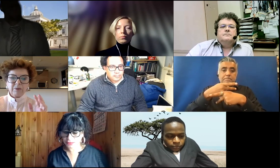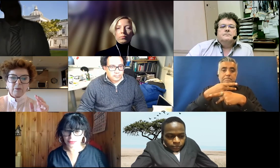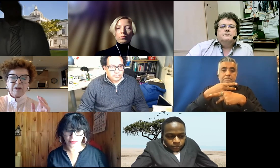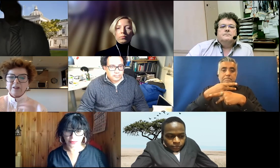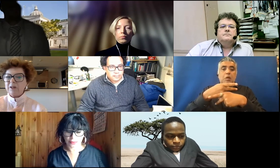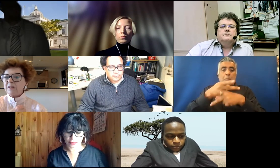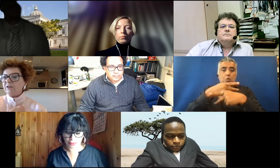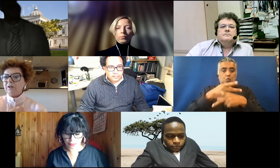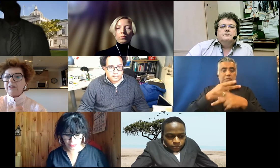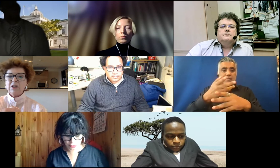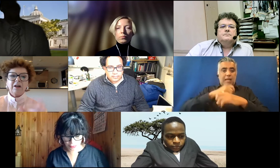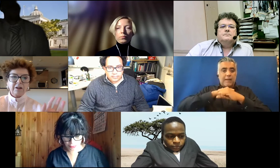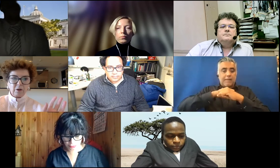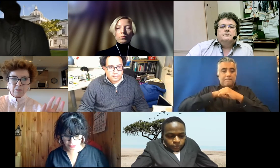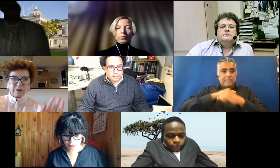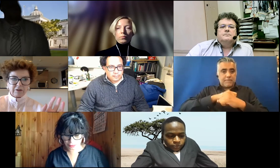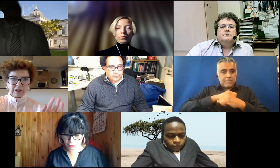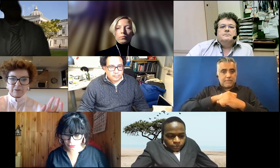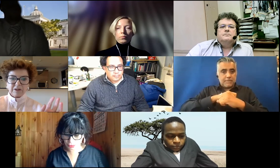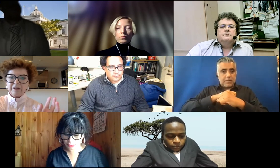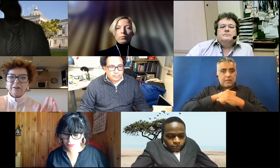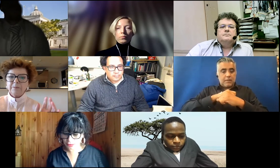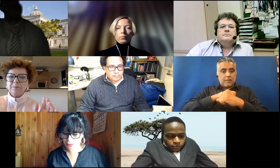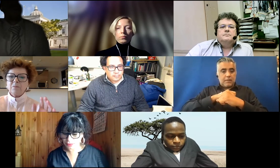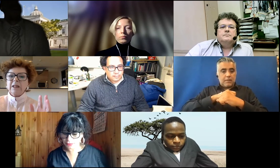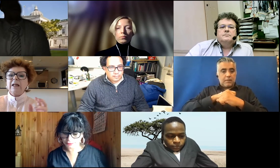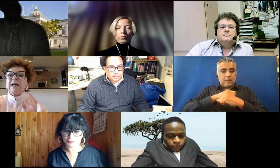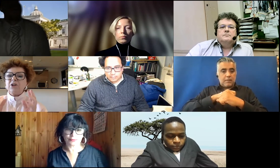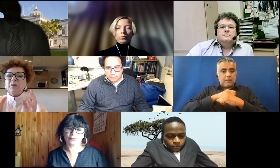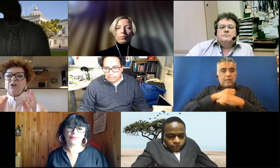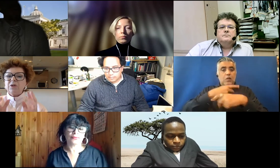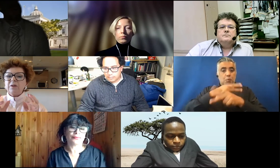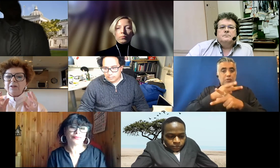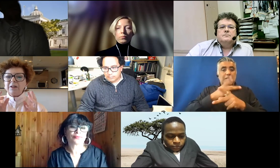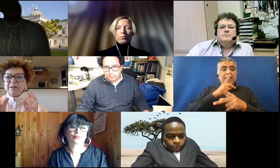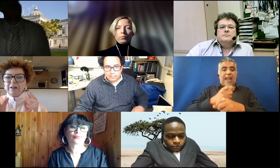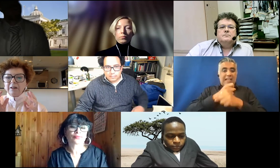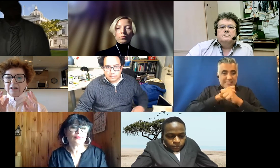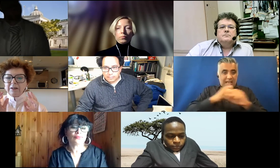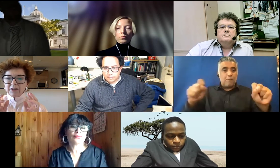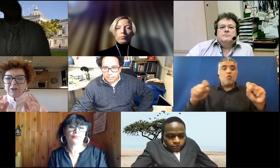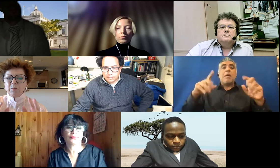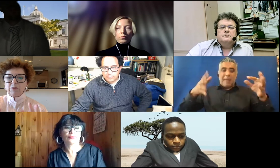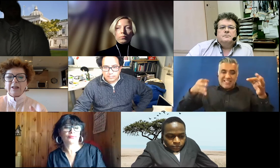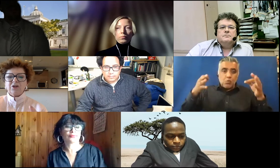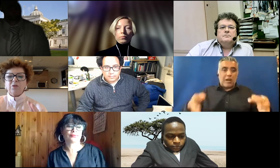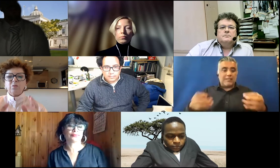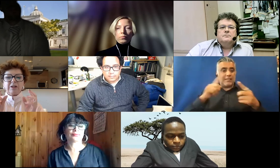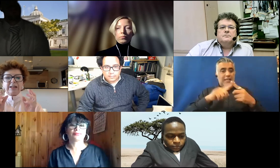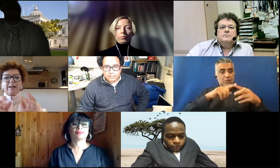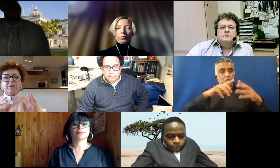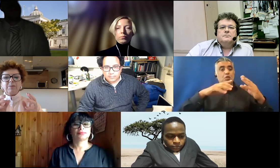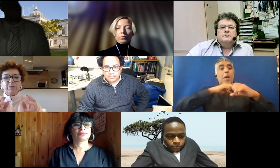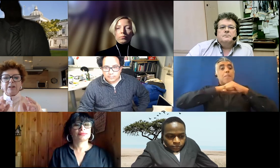bringing people with disabilities into the entire product development cycle, to ensure that these consumer protection,